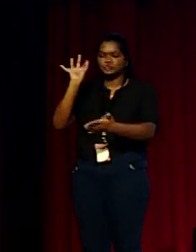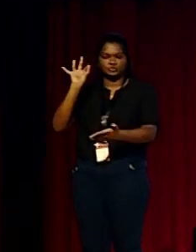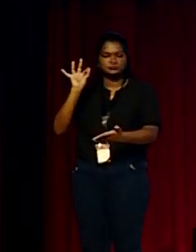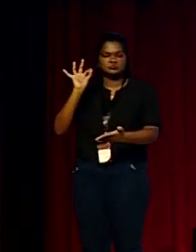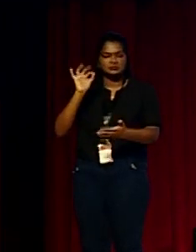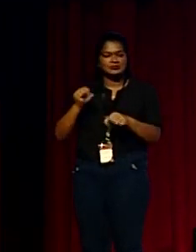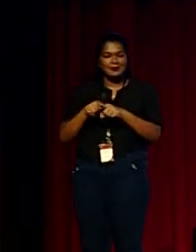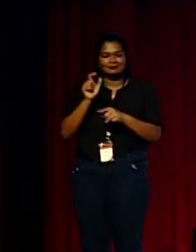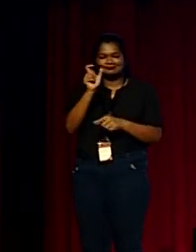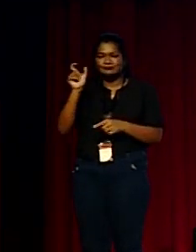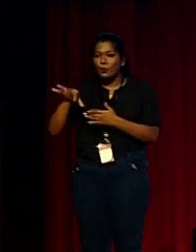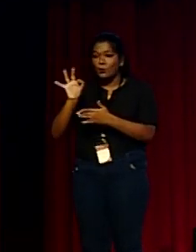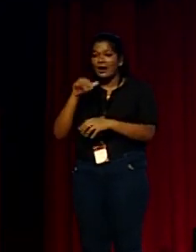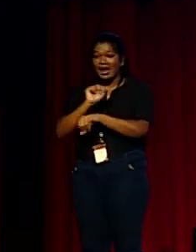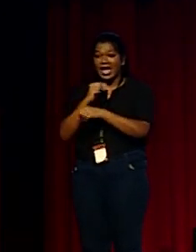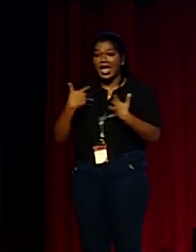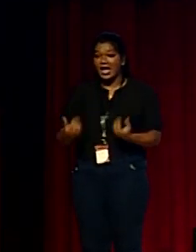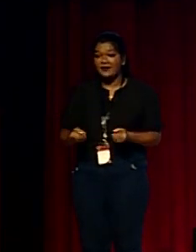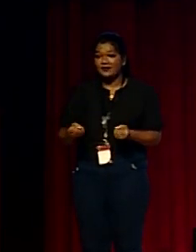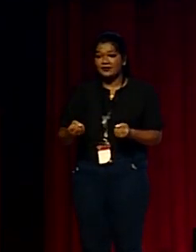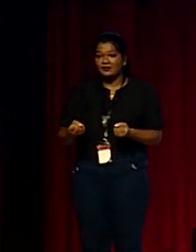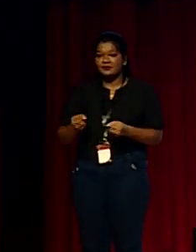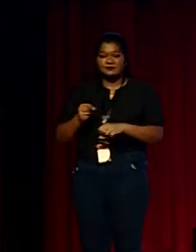our model, our work has